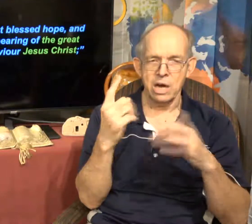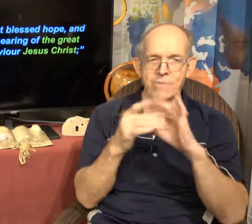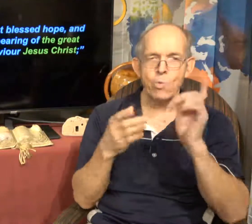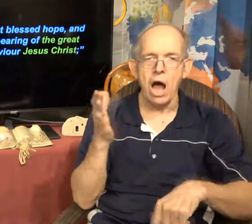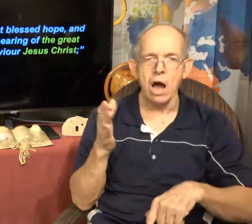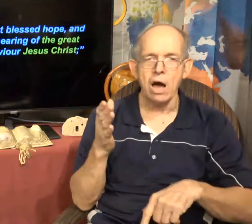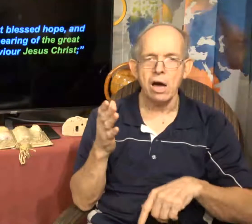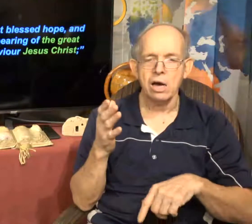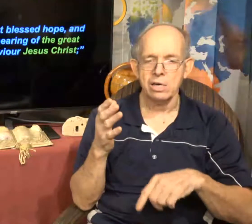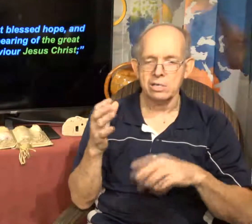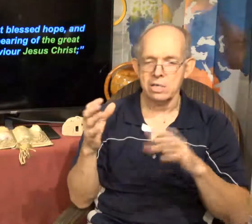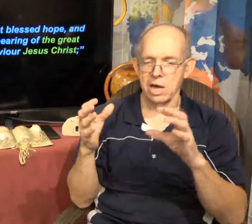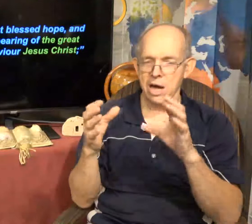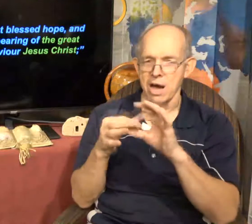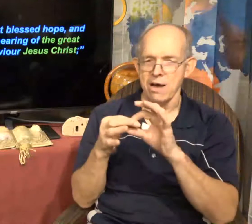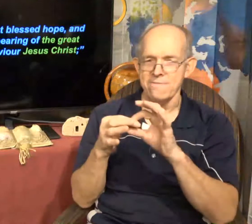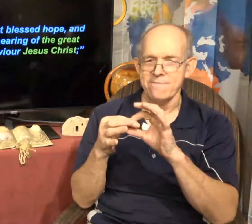of what? Of